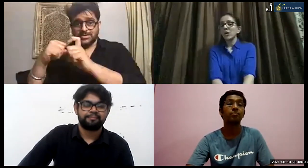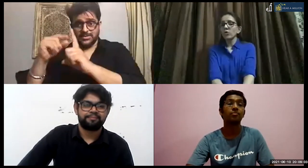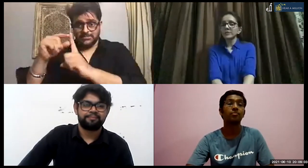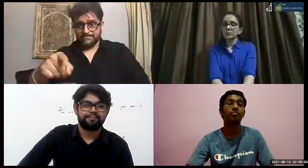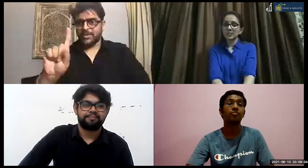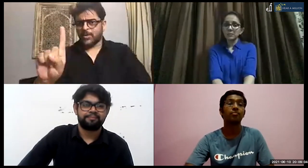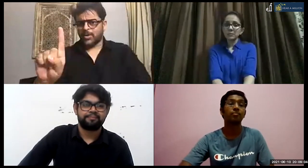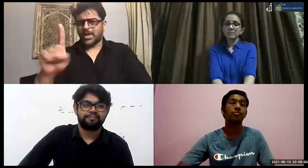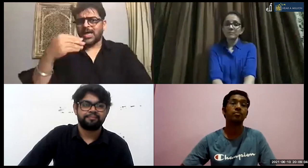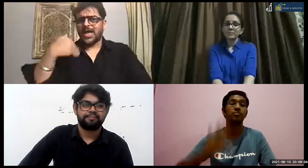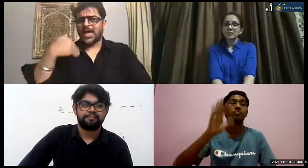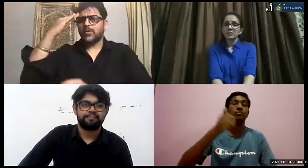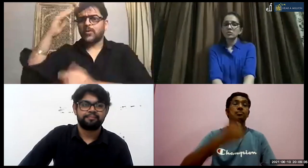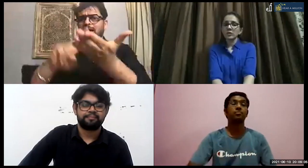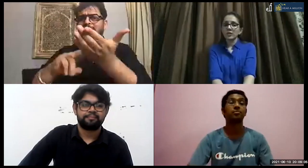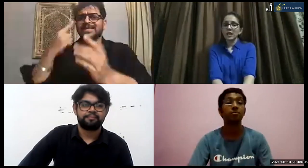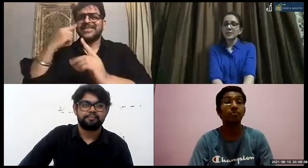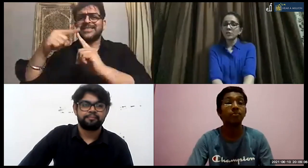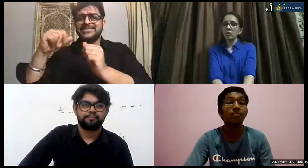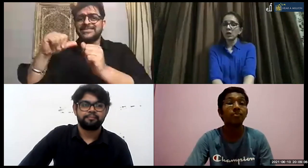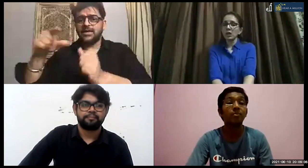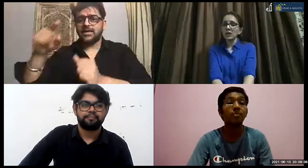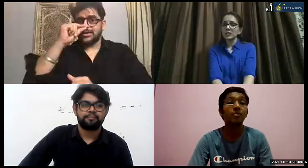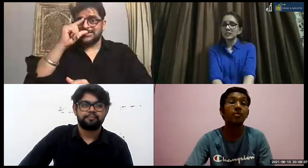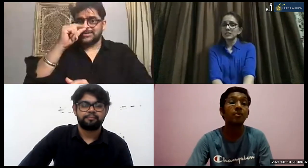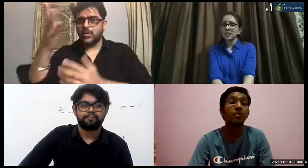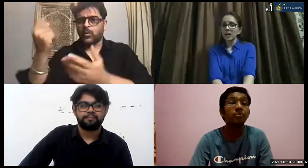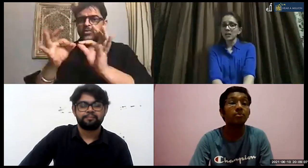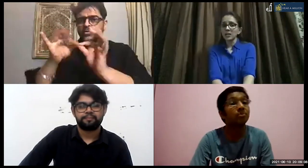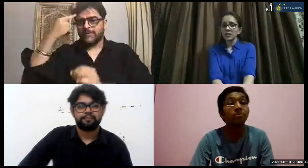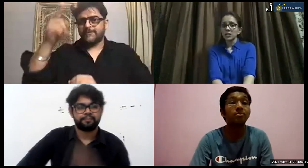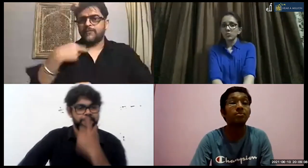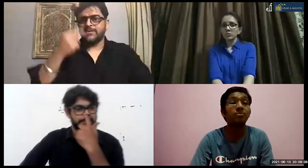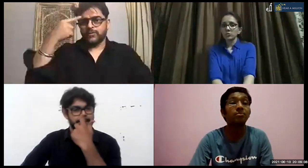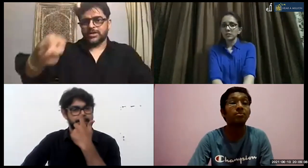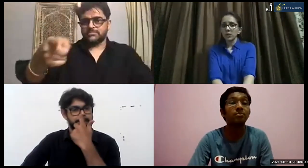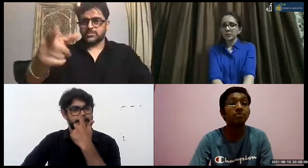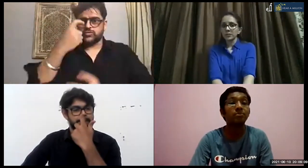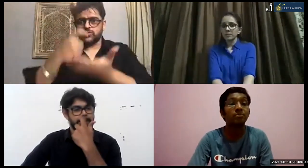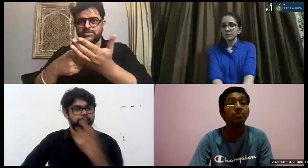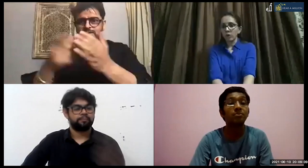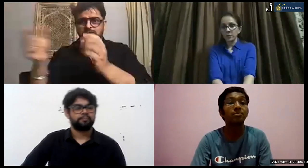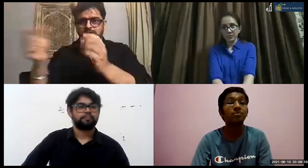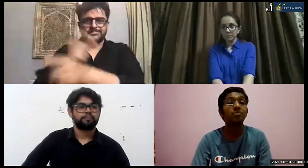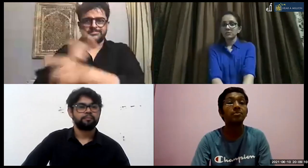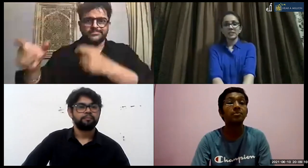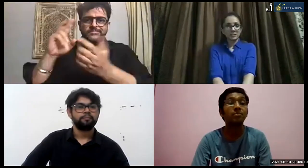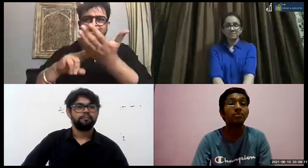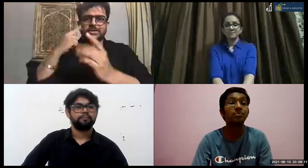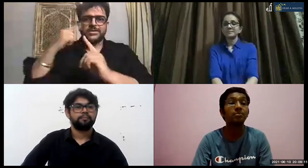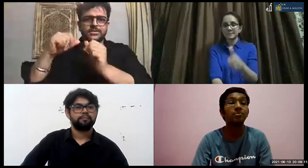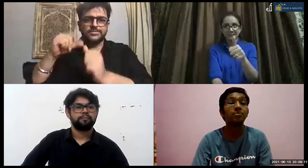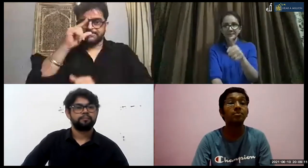Now over to Pradeep. Just hold on. I know Neeta wants to interpret or Pradeep?